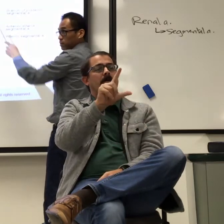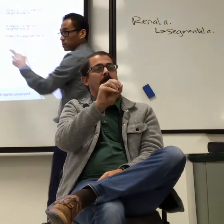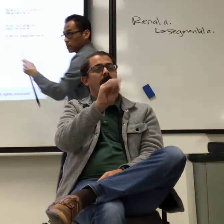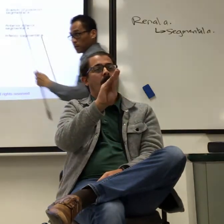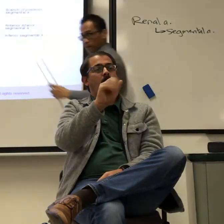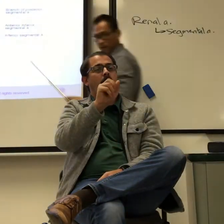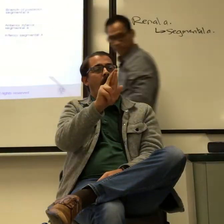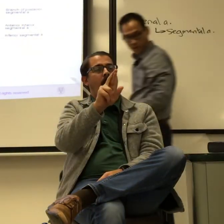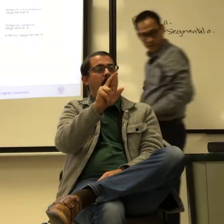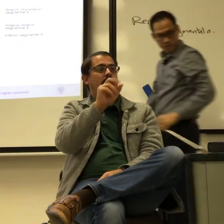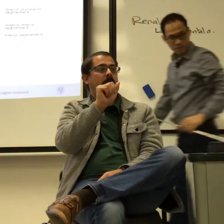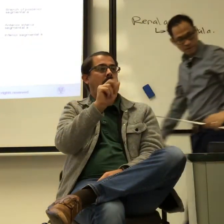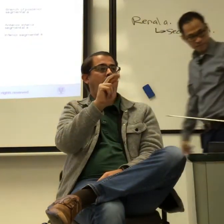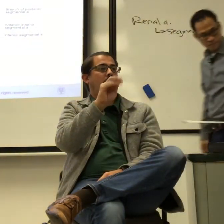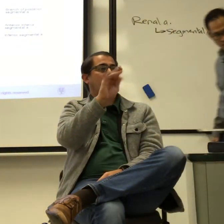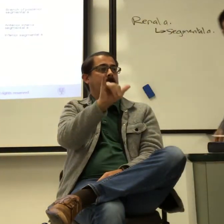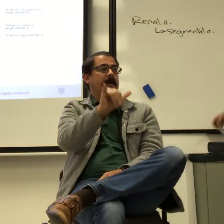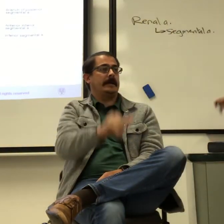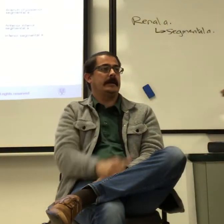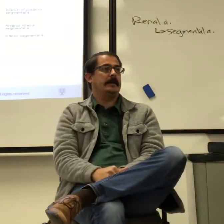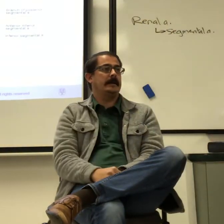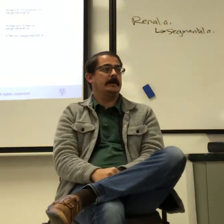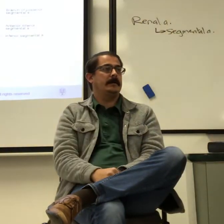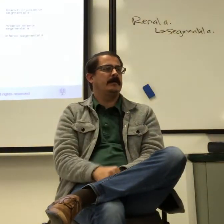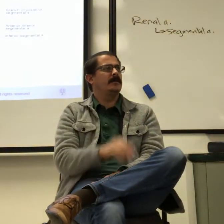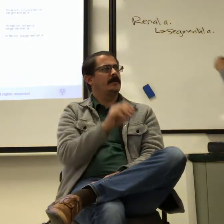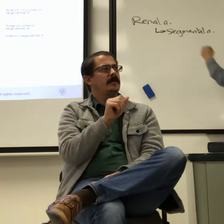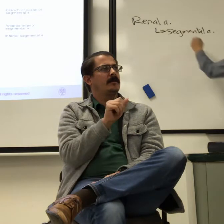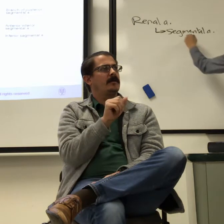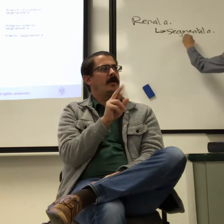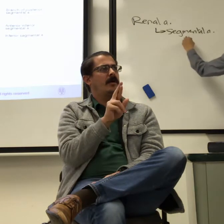arteries, the next branch.